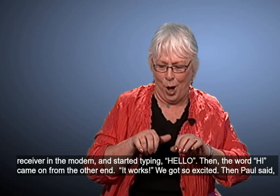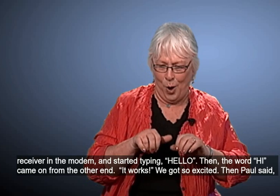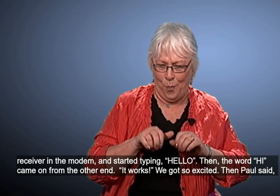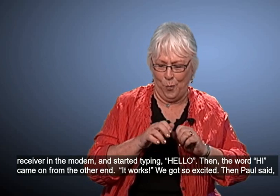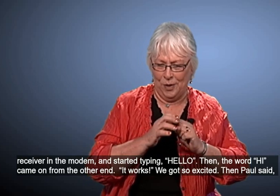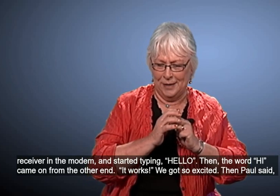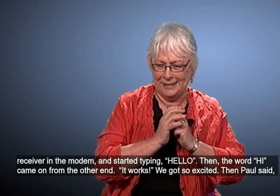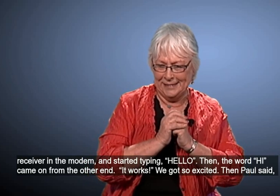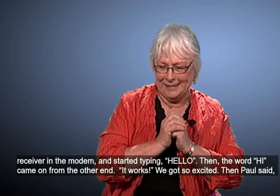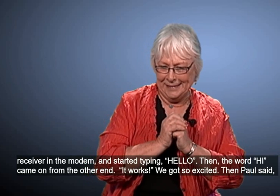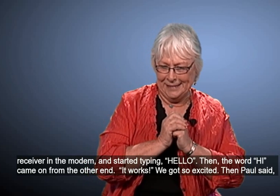"Hello."